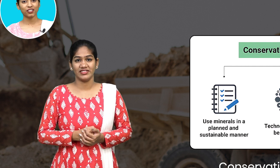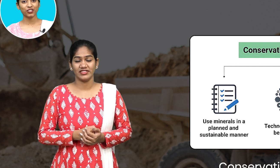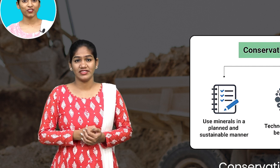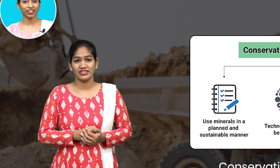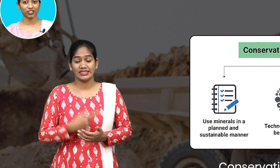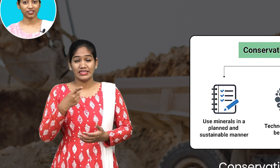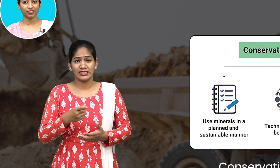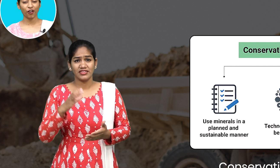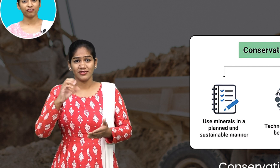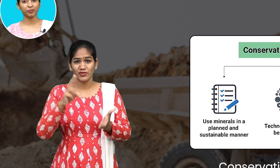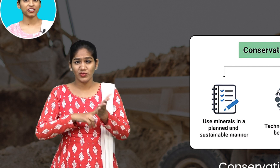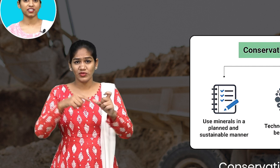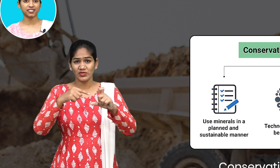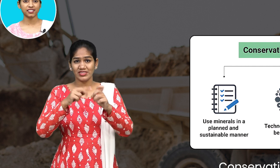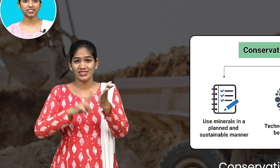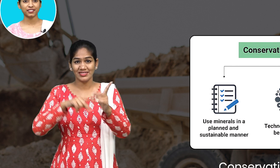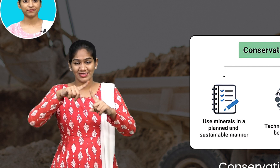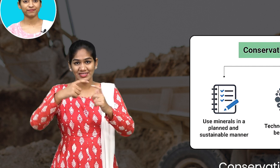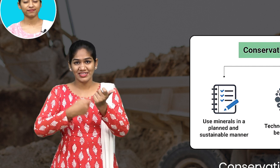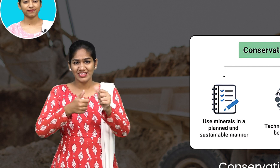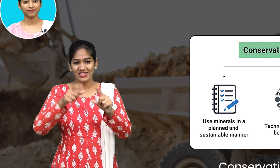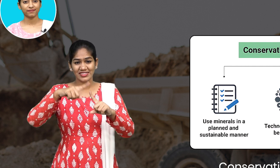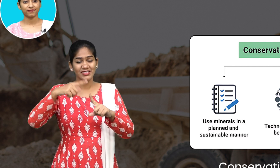the concentration of minerals.